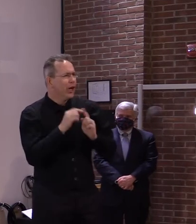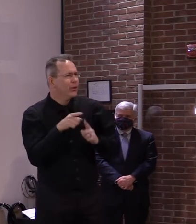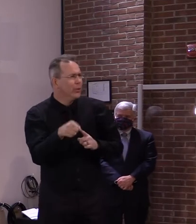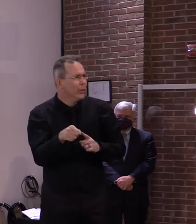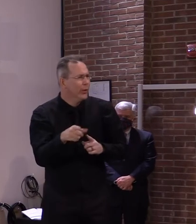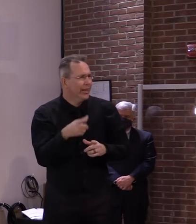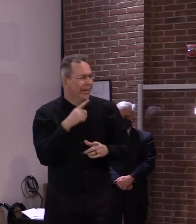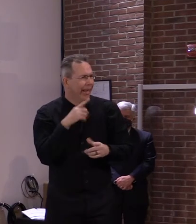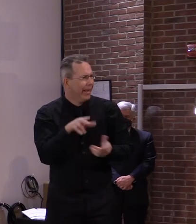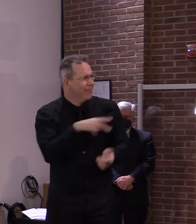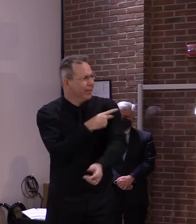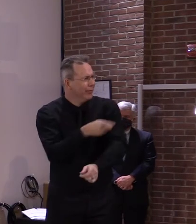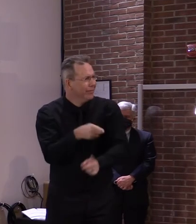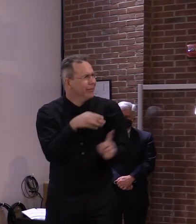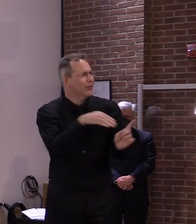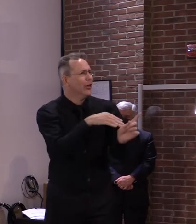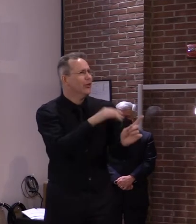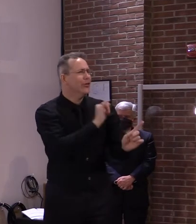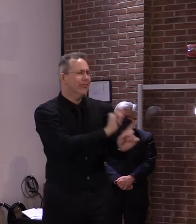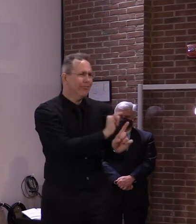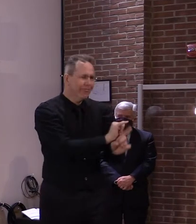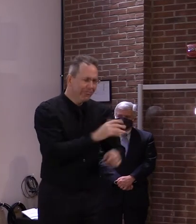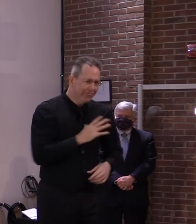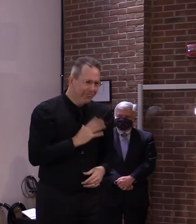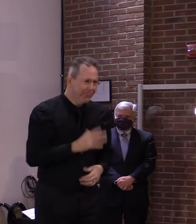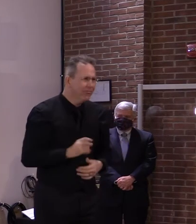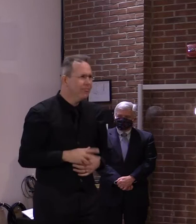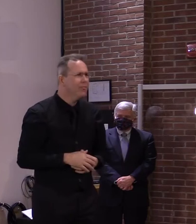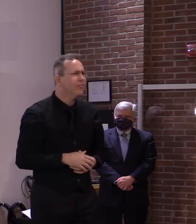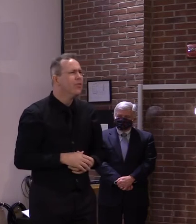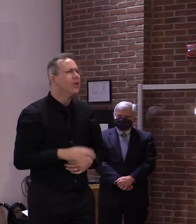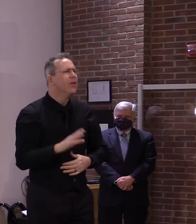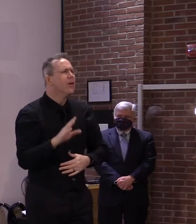that's that's always a good thing